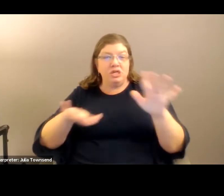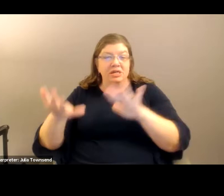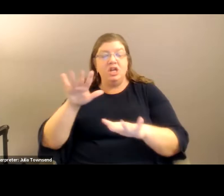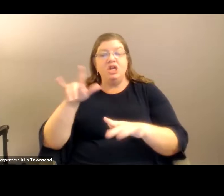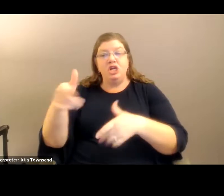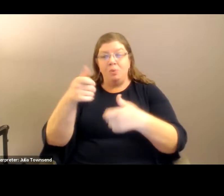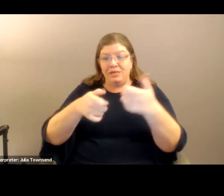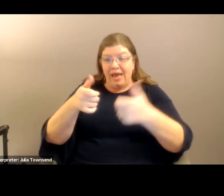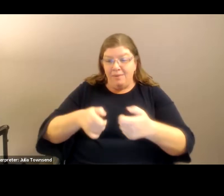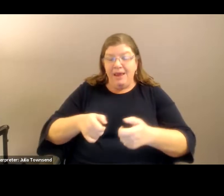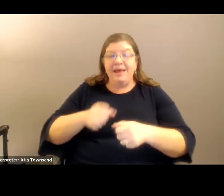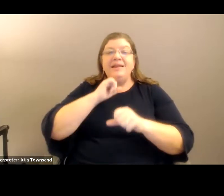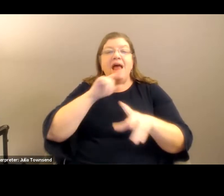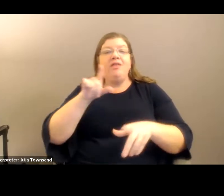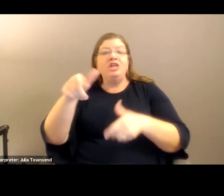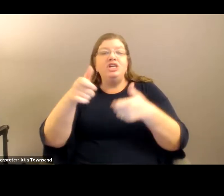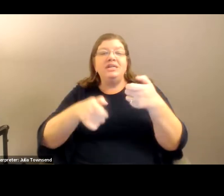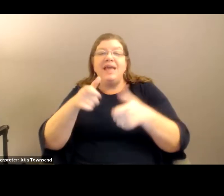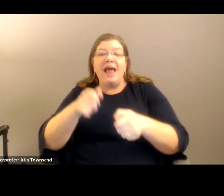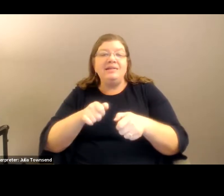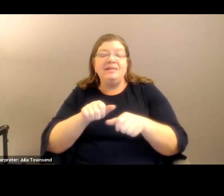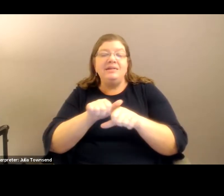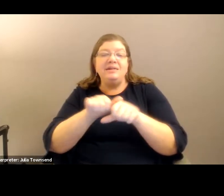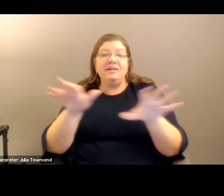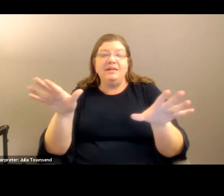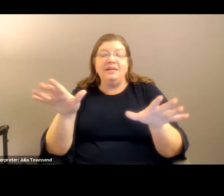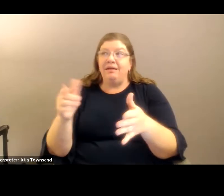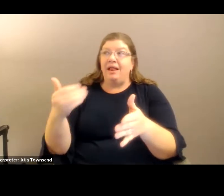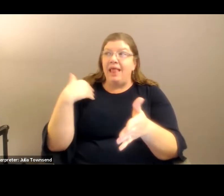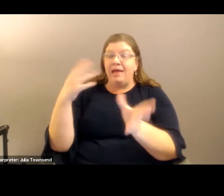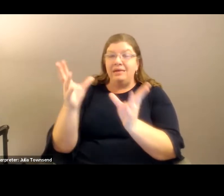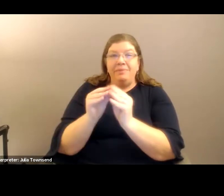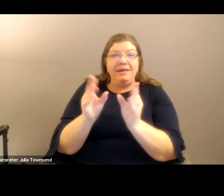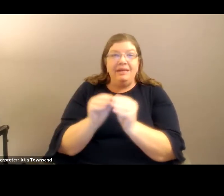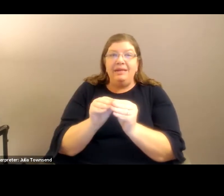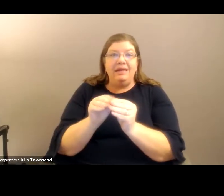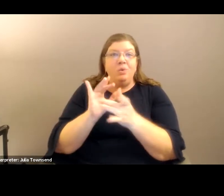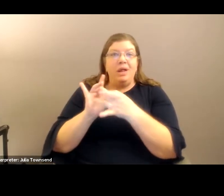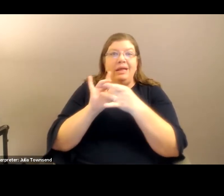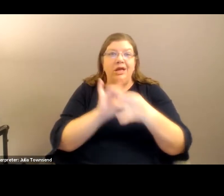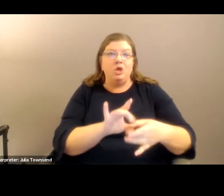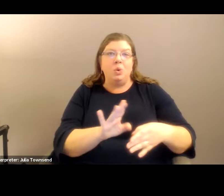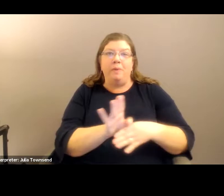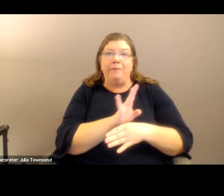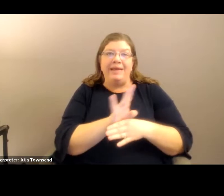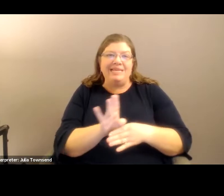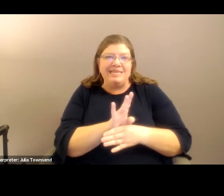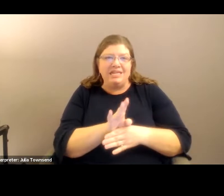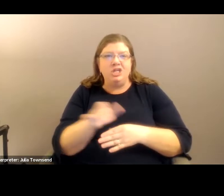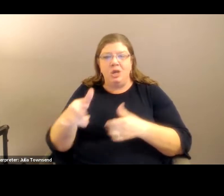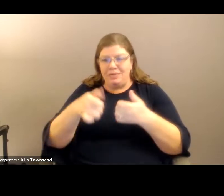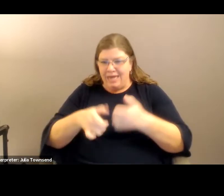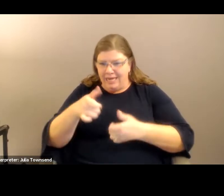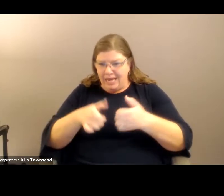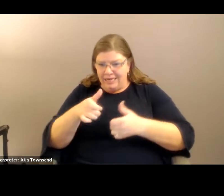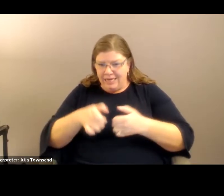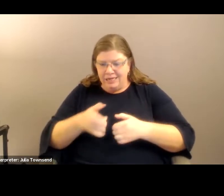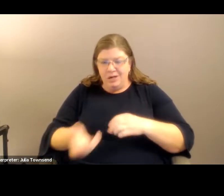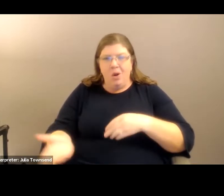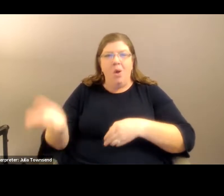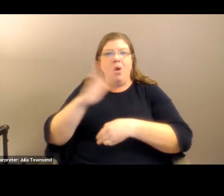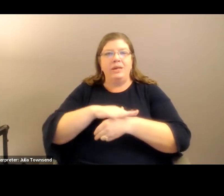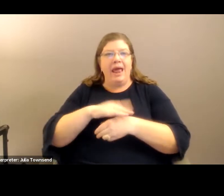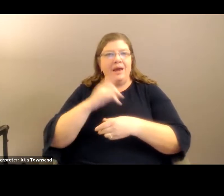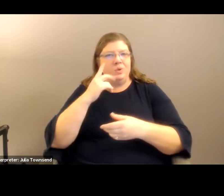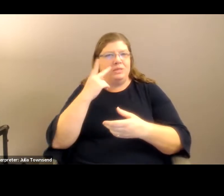said that nothing she had texted last meeting was anything to do with business. So she was texting the whole day. I'm guessing